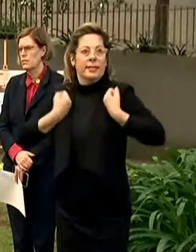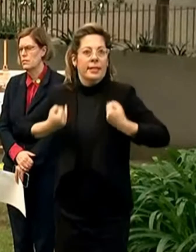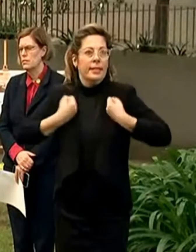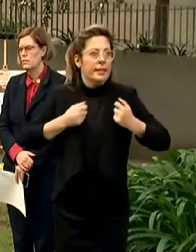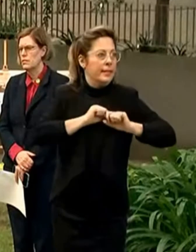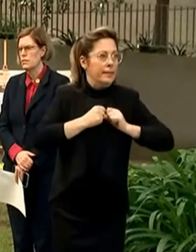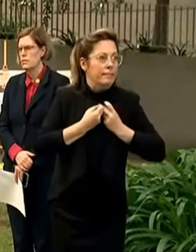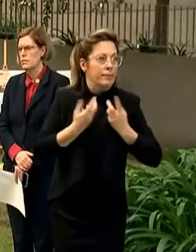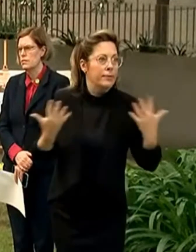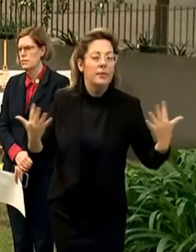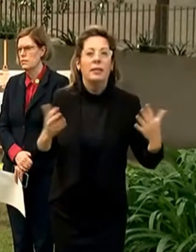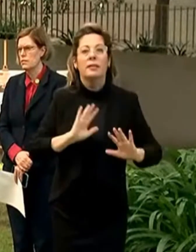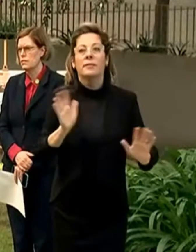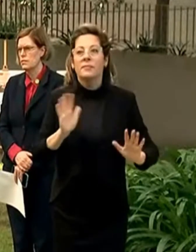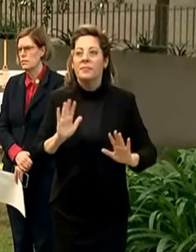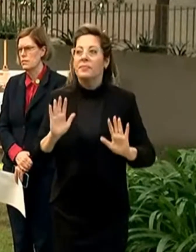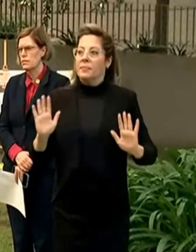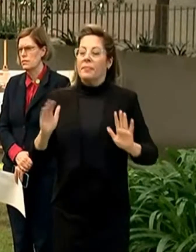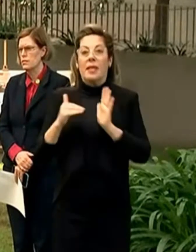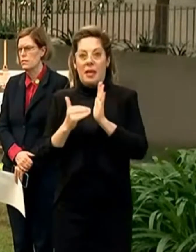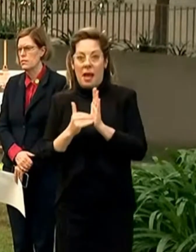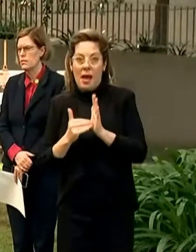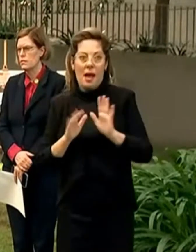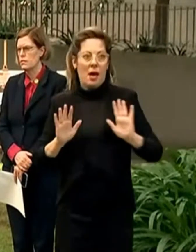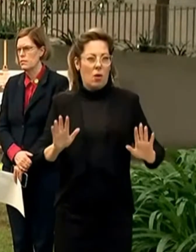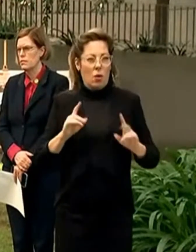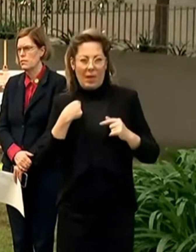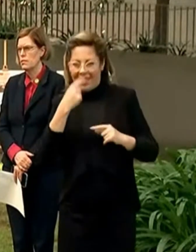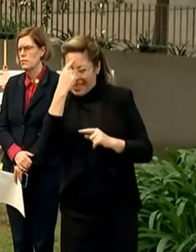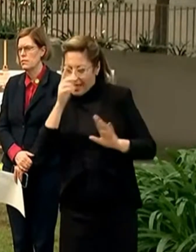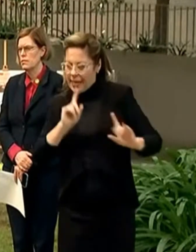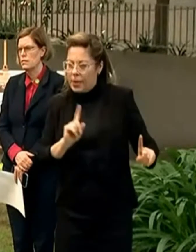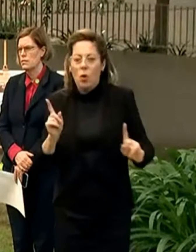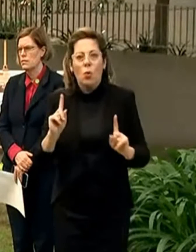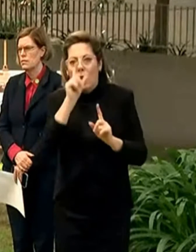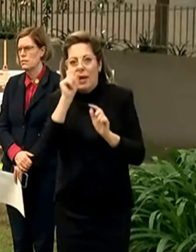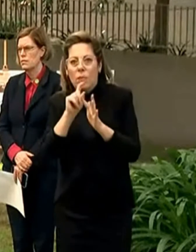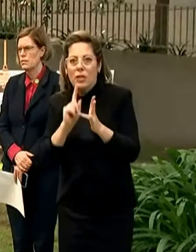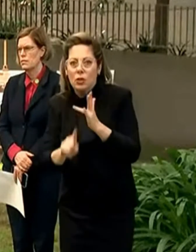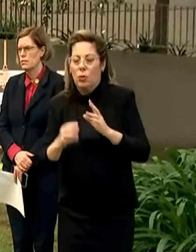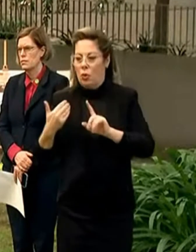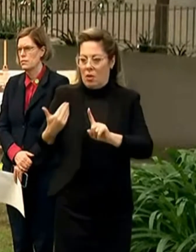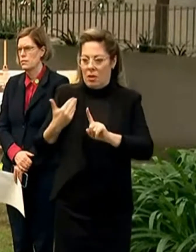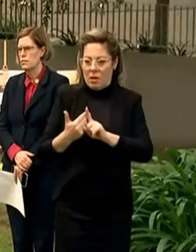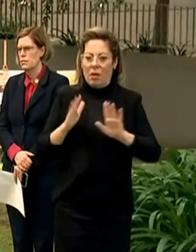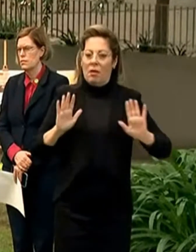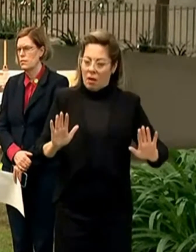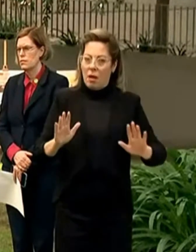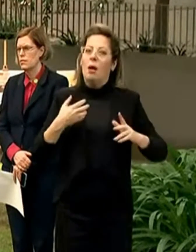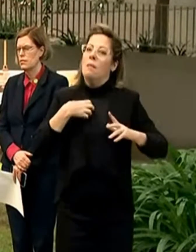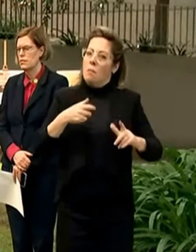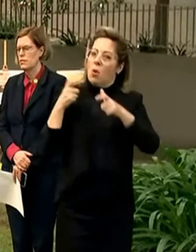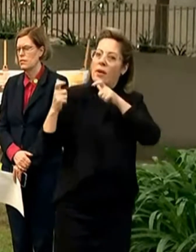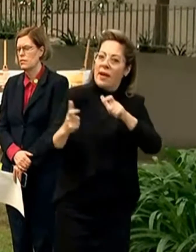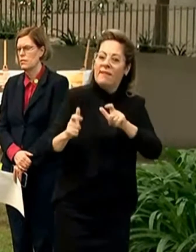high-risk areas. And now we're going the next stage of saying how else can we reduce the risk of community transmission, and